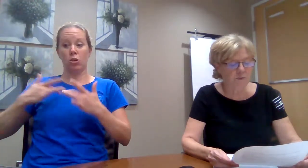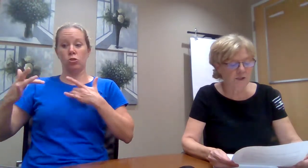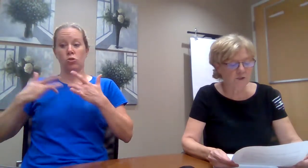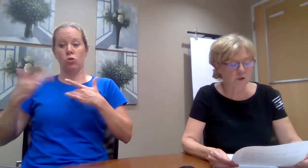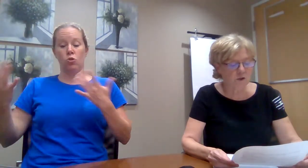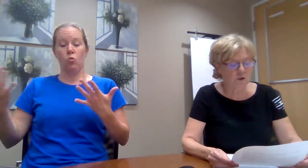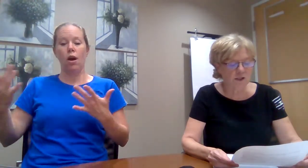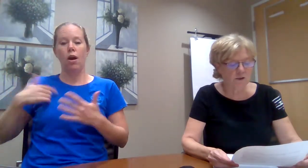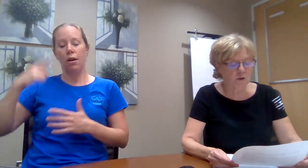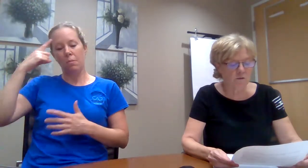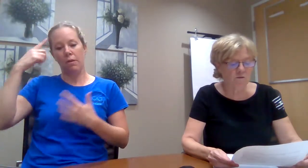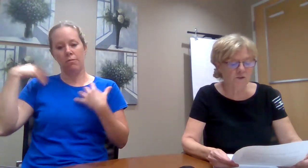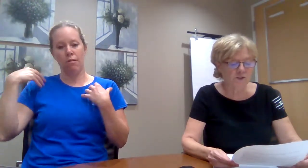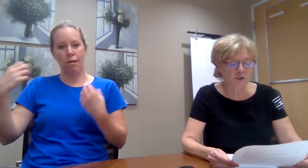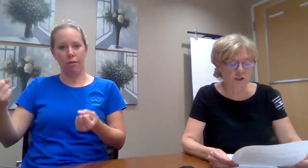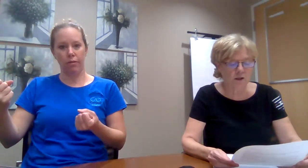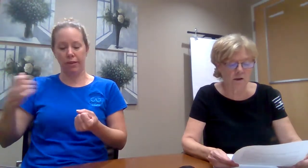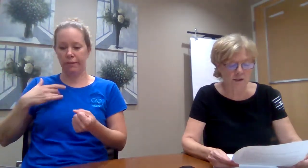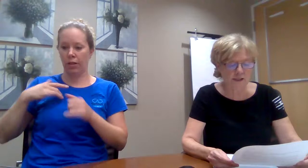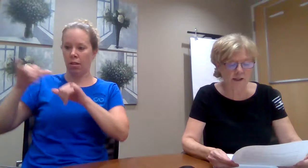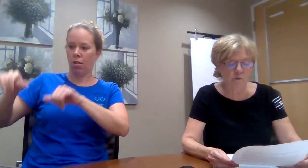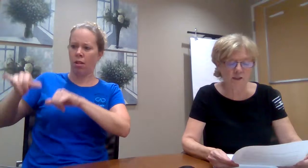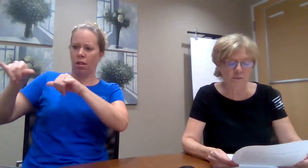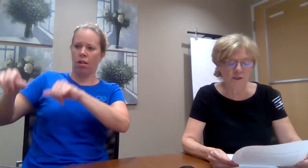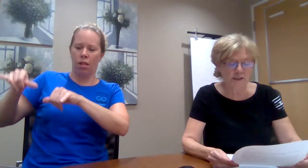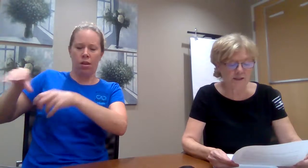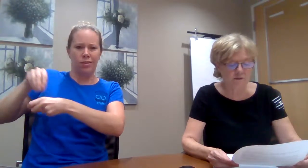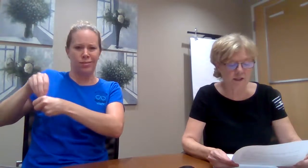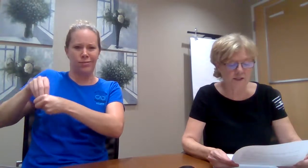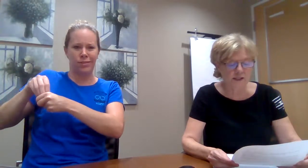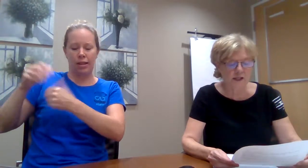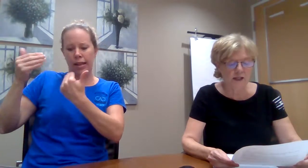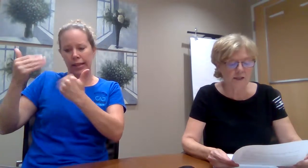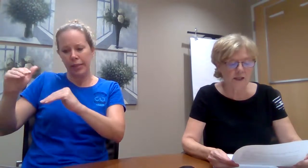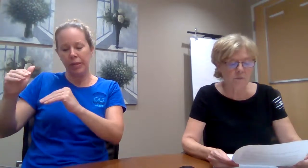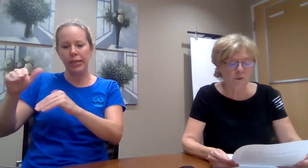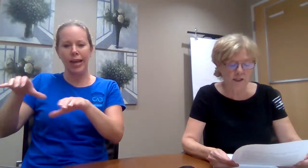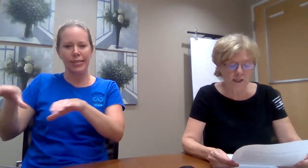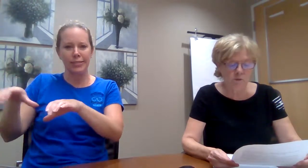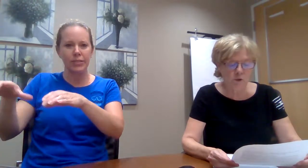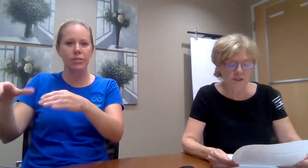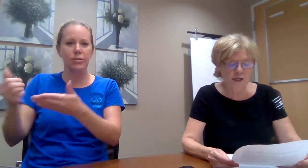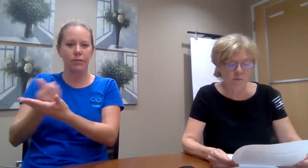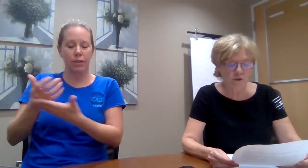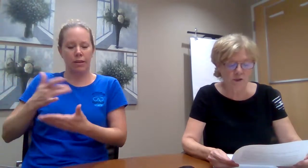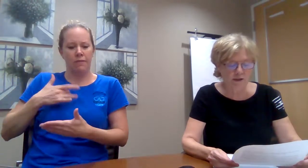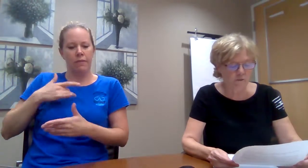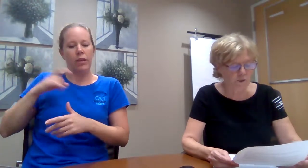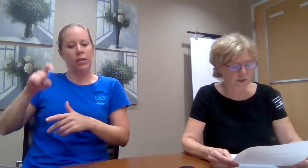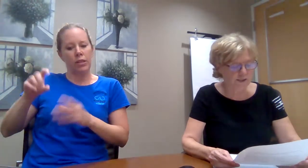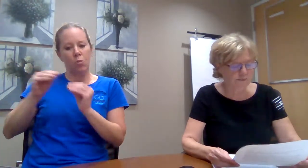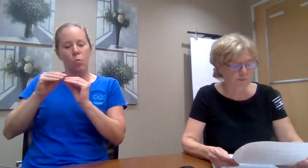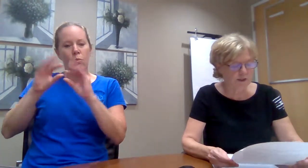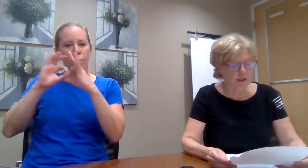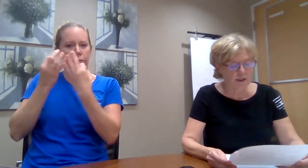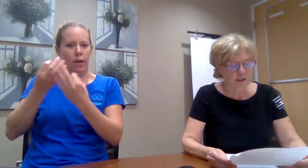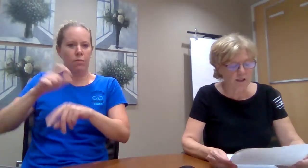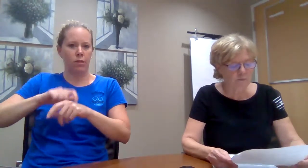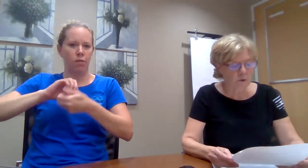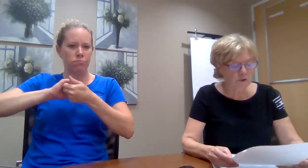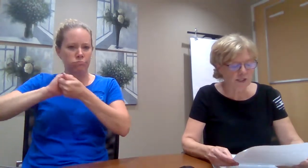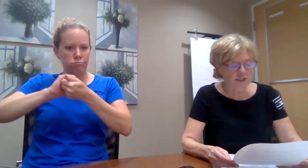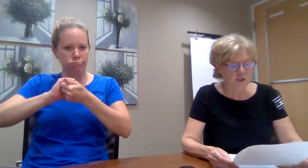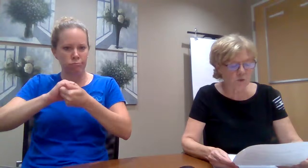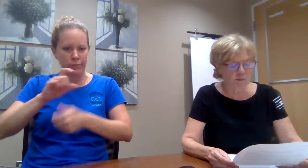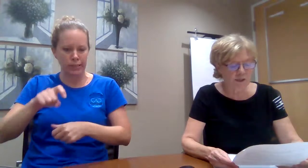They have been secured at the home for such a long time with limited activities. They need more time with their loved ones.